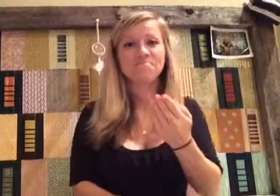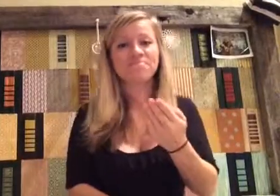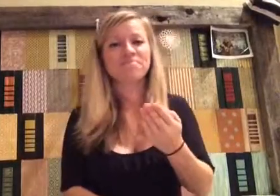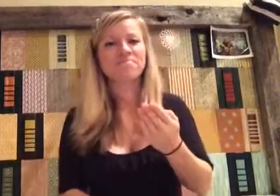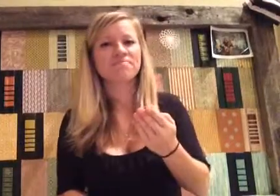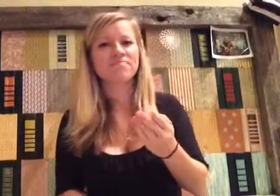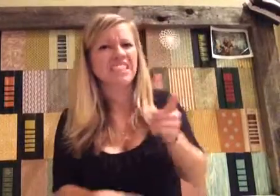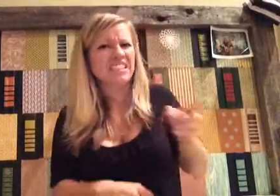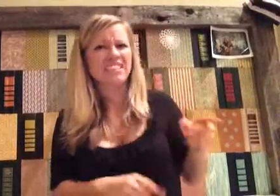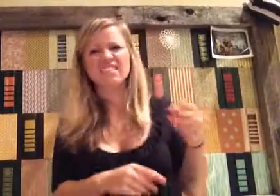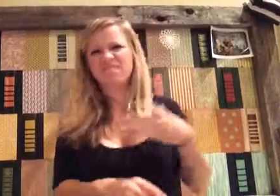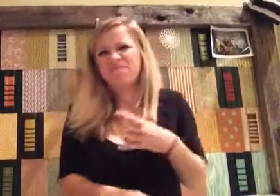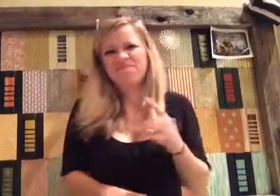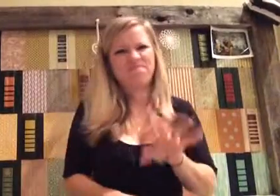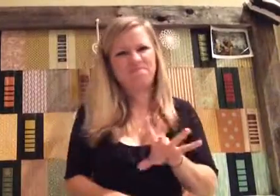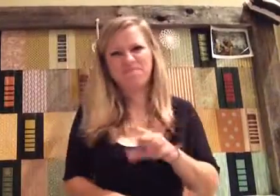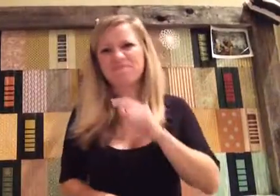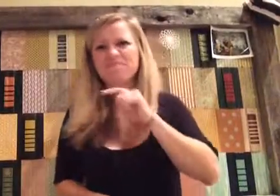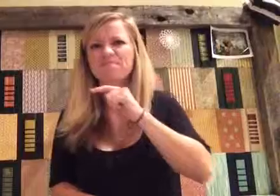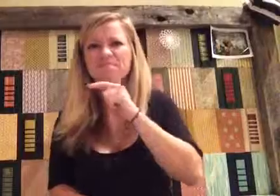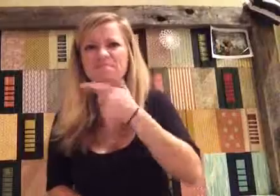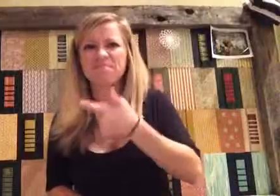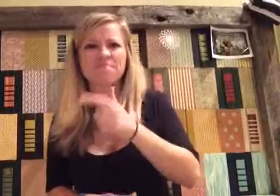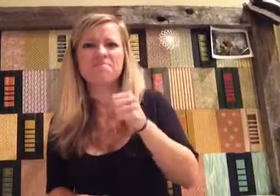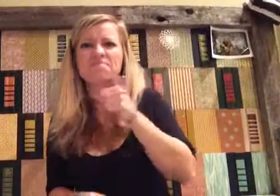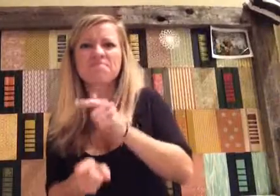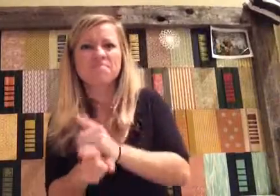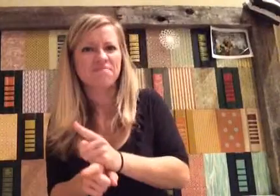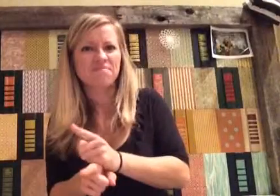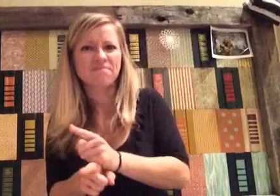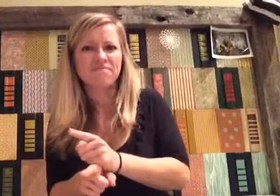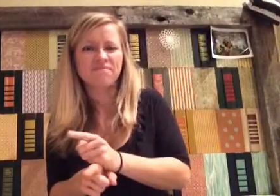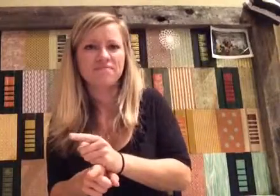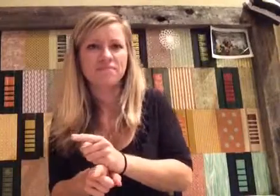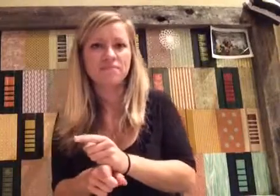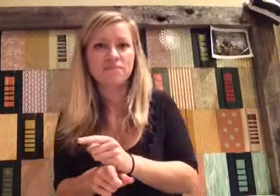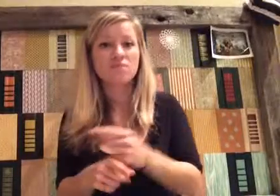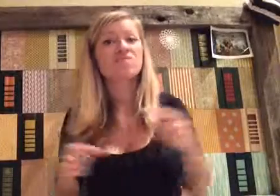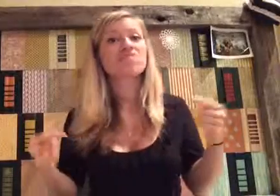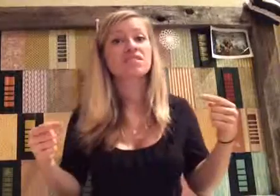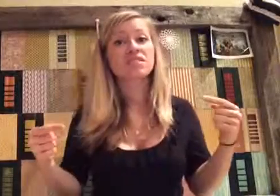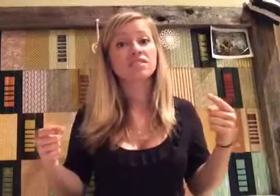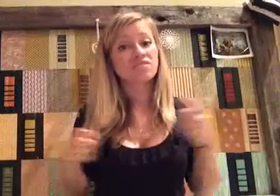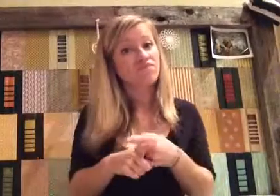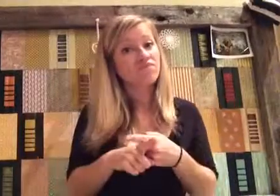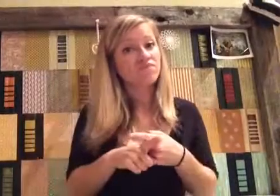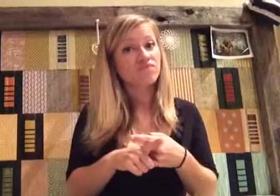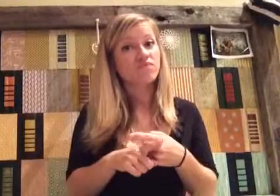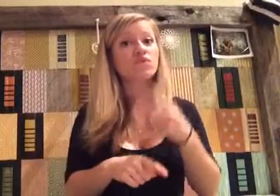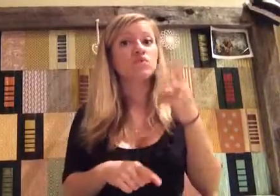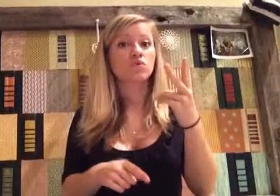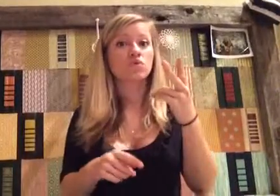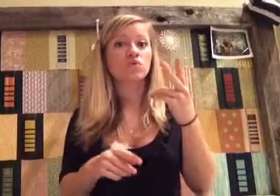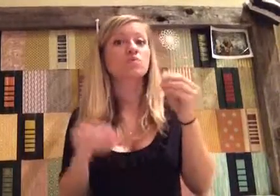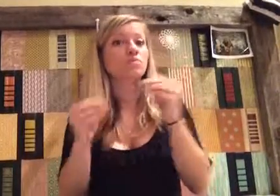get along with her stepsisters. That is a conflict between two or more characters. During this